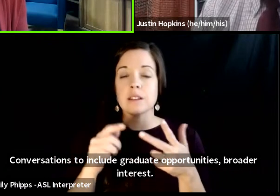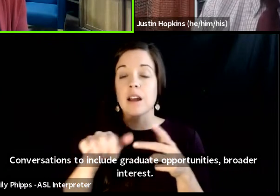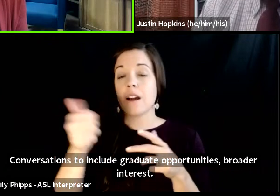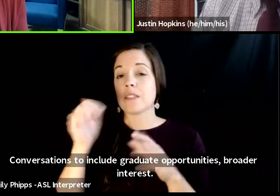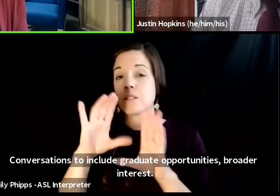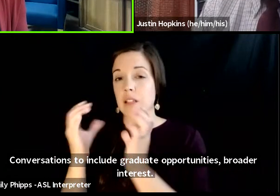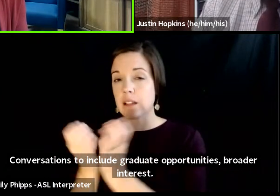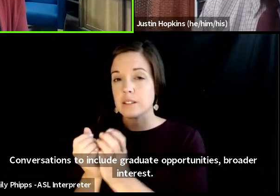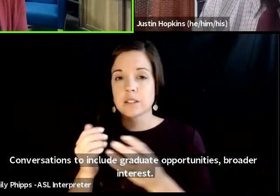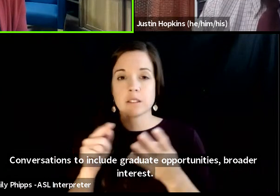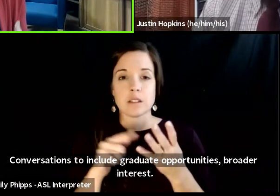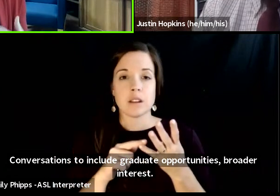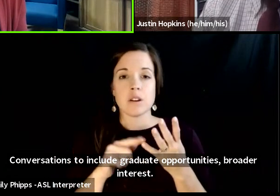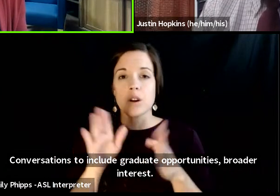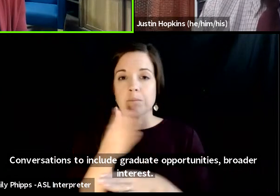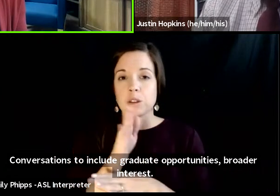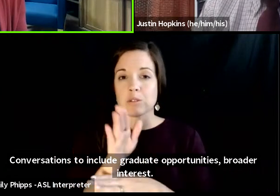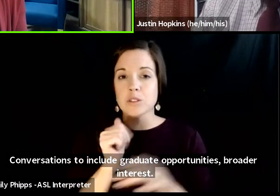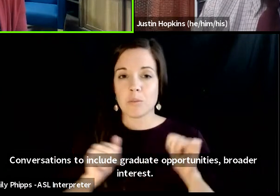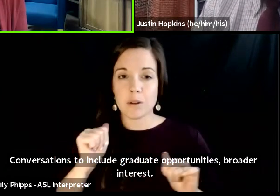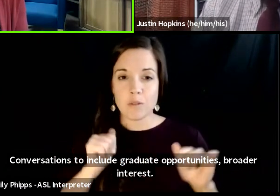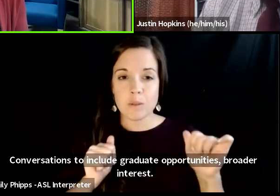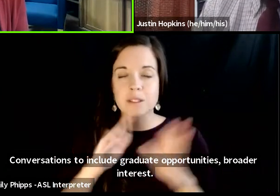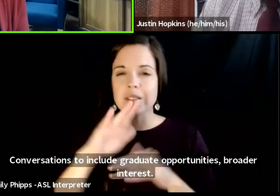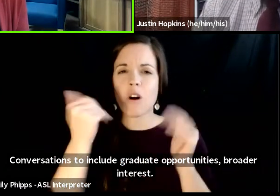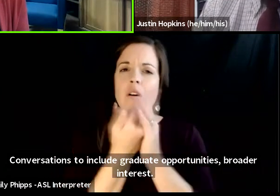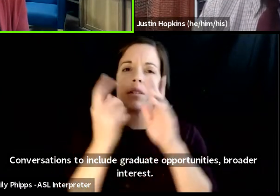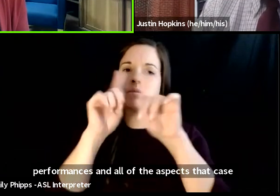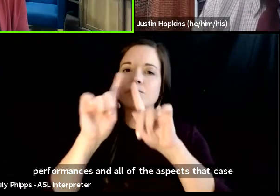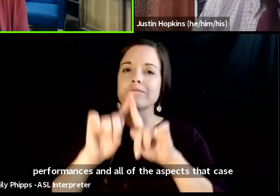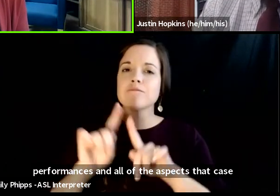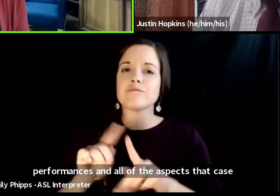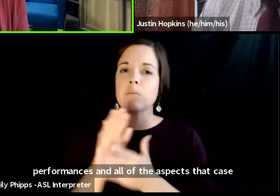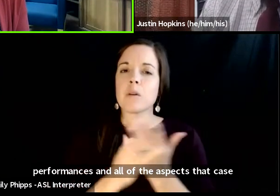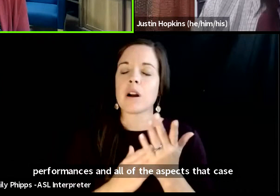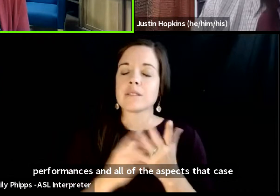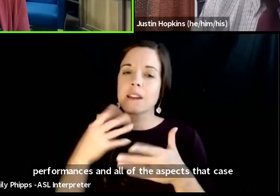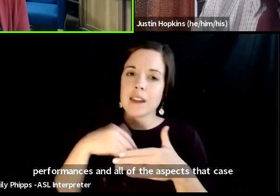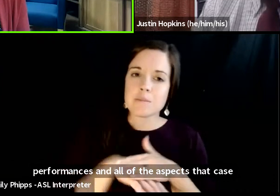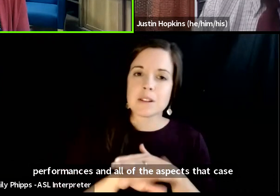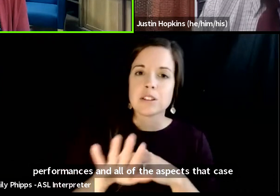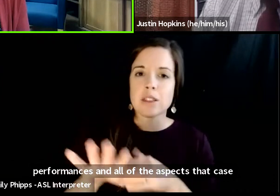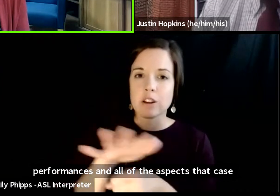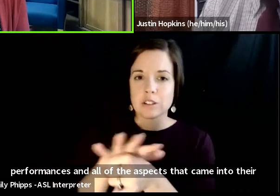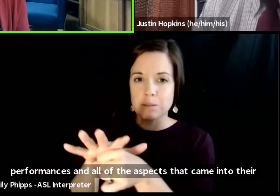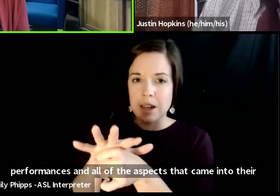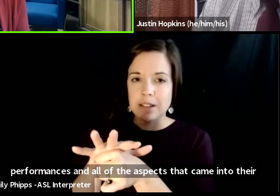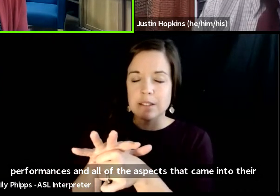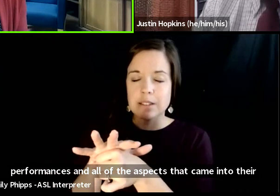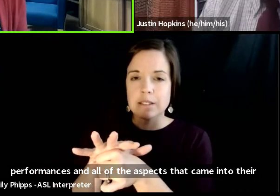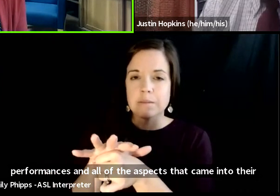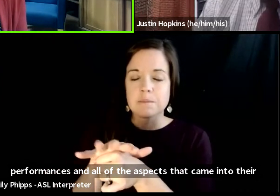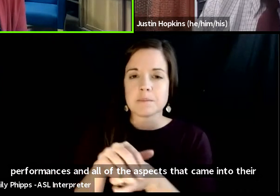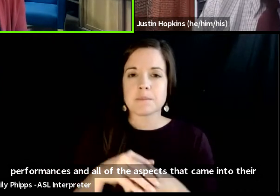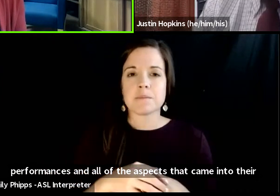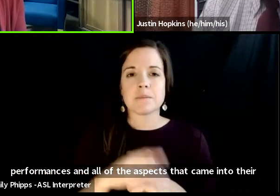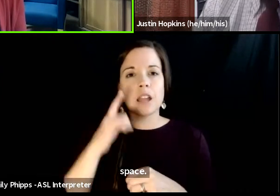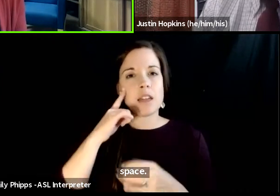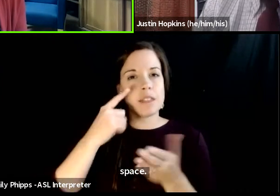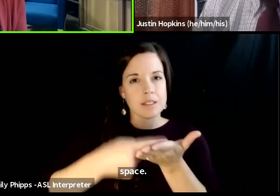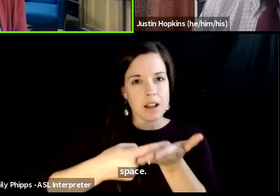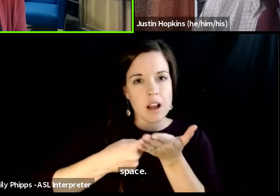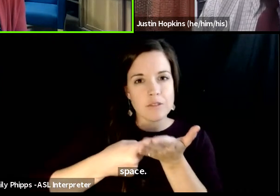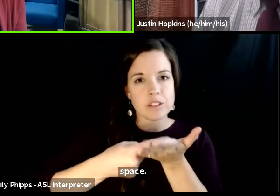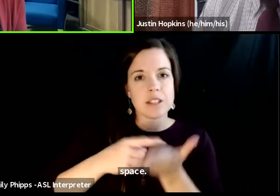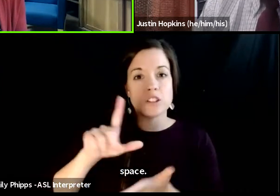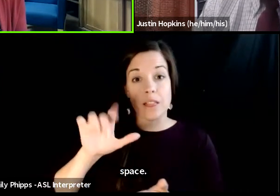musical performances, and all of the aspects that came into their space. And I think that the conversation in the